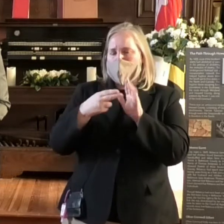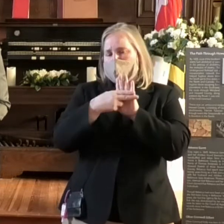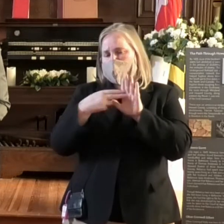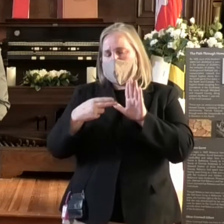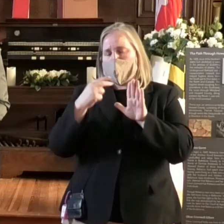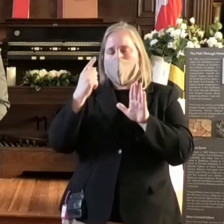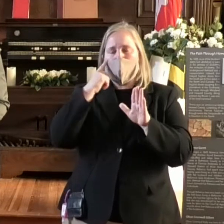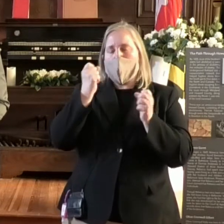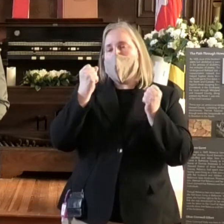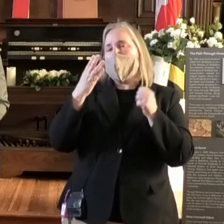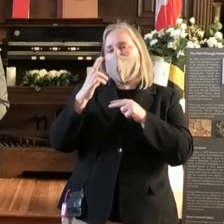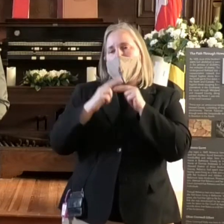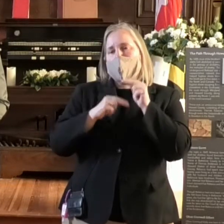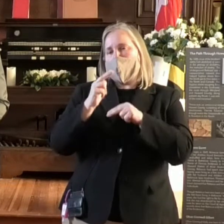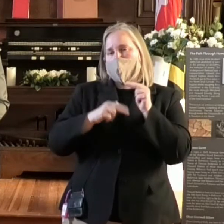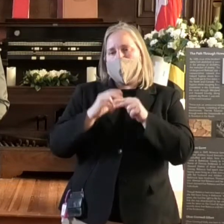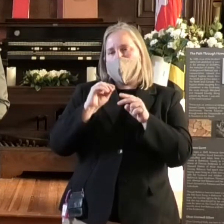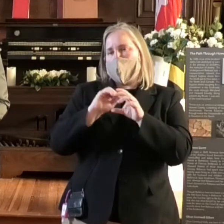facilities in our county.